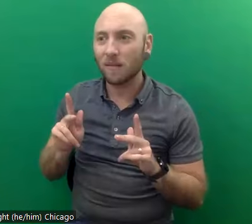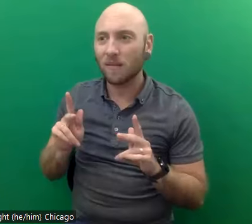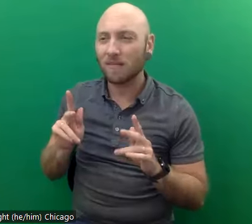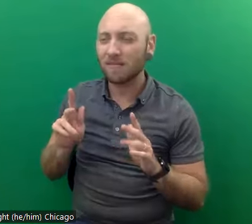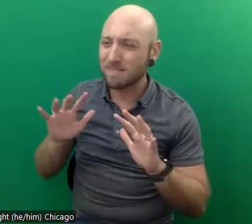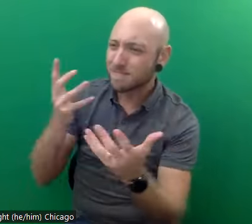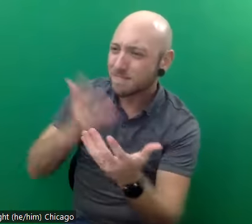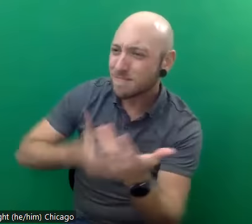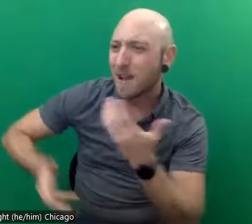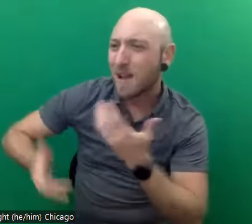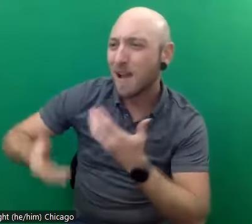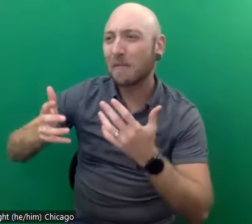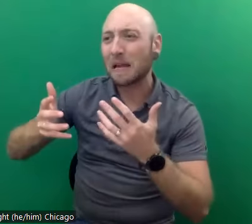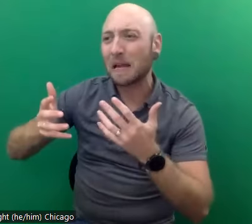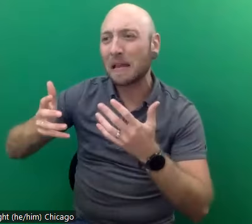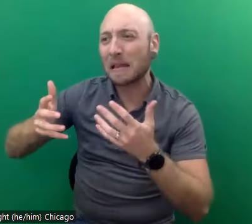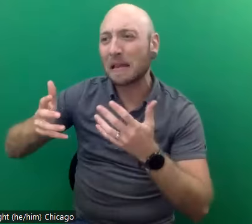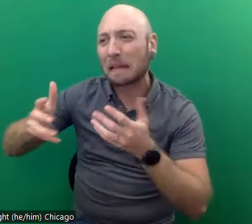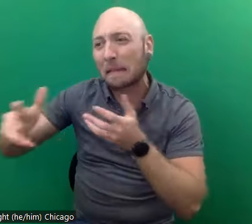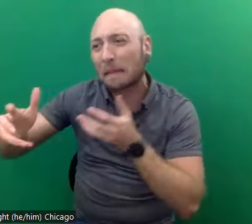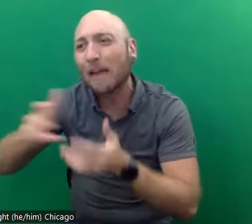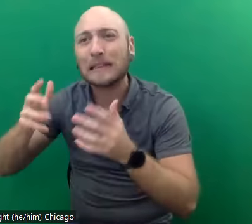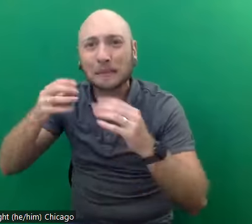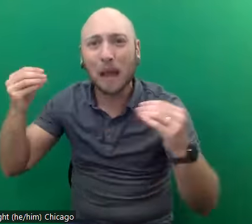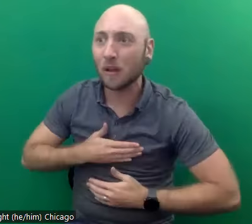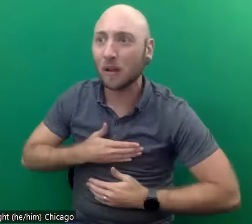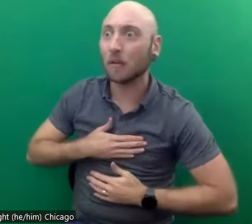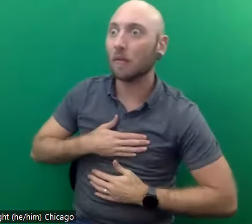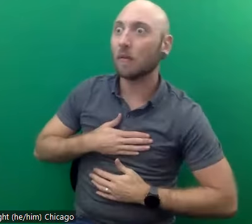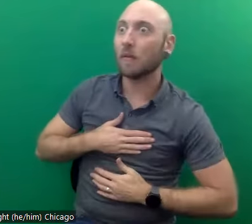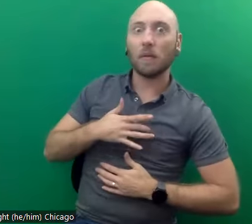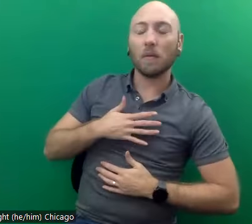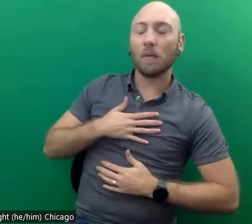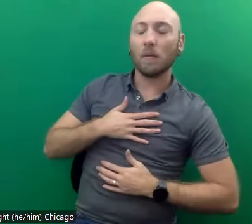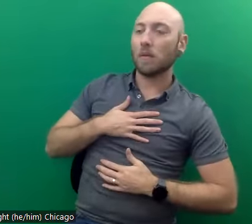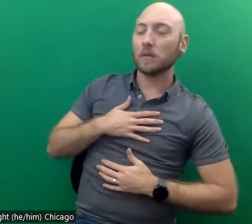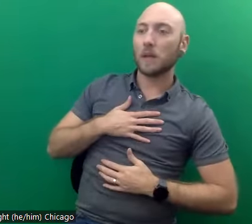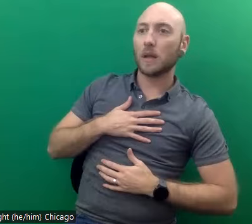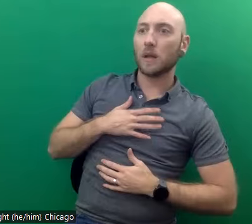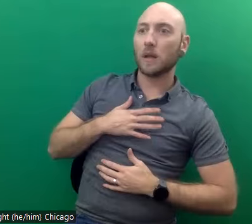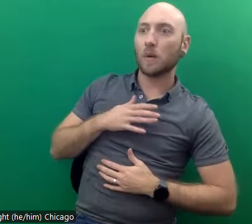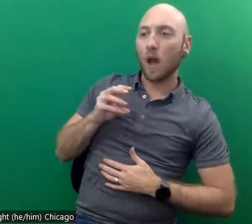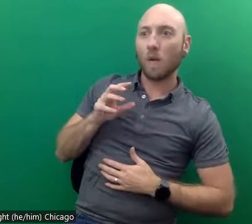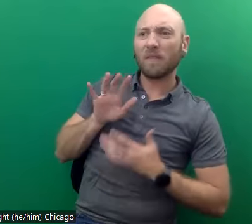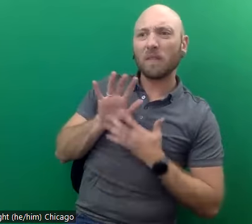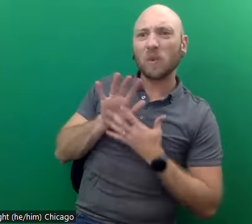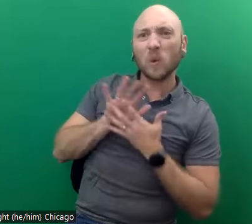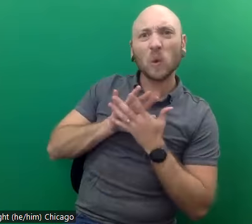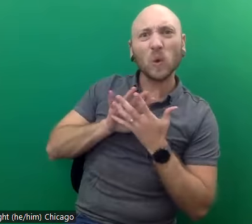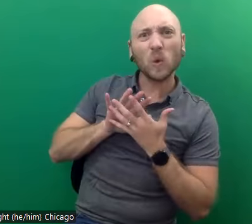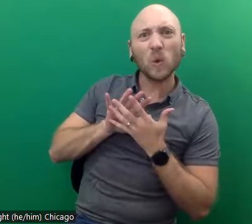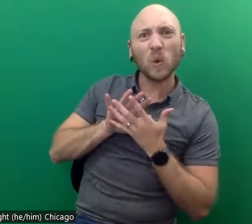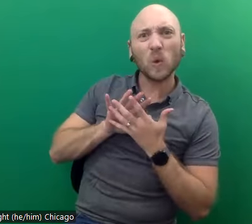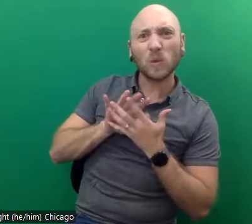life. I was kind of starstruck in a way, because I didn't know what to make of it. I didn't know, like,